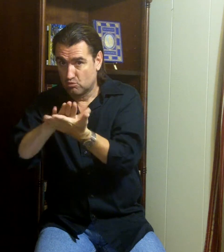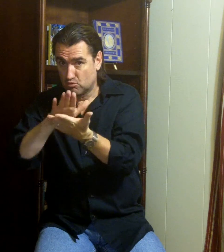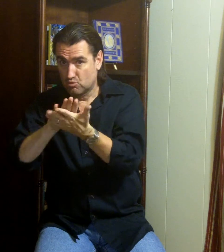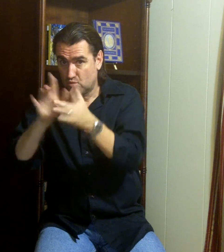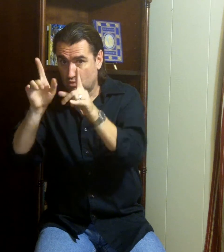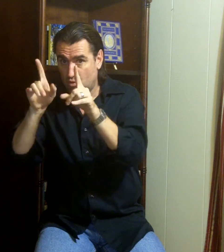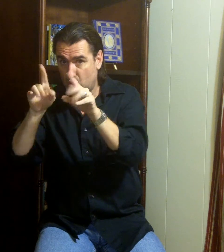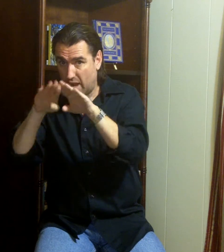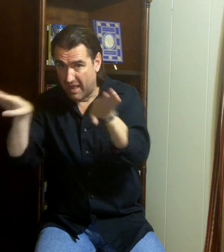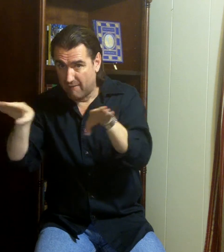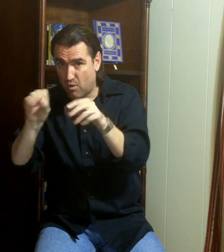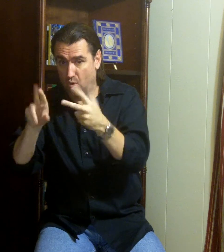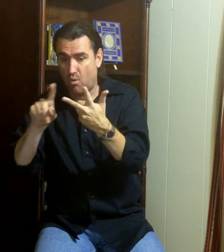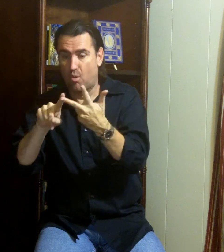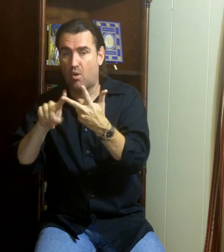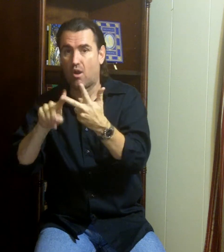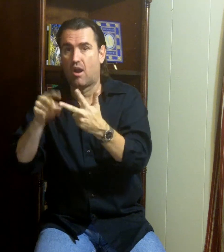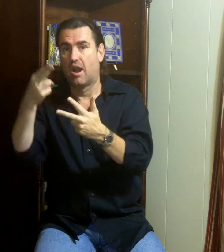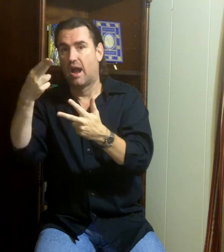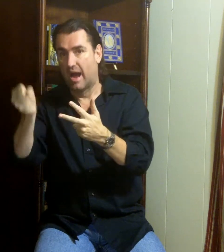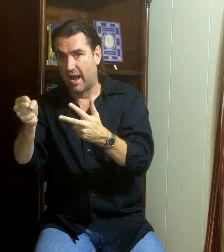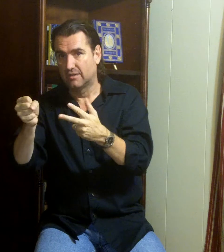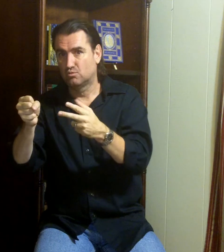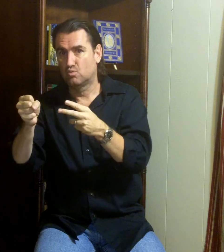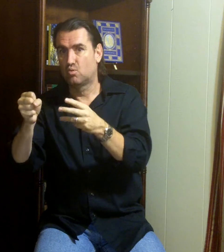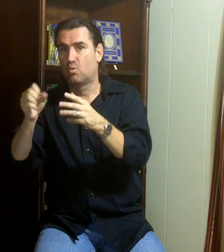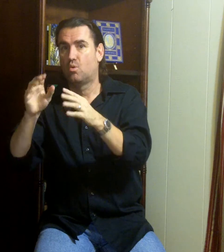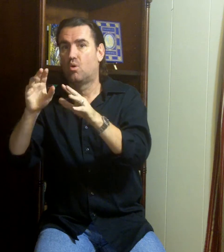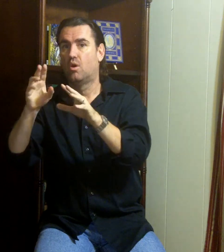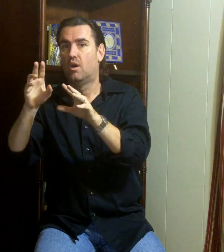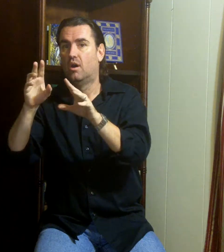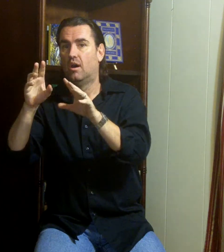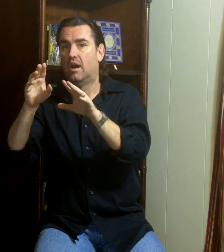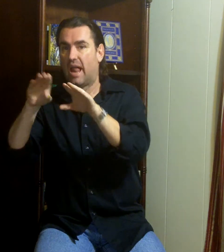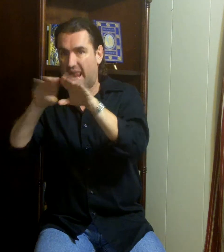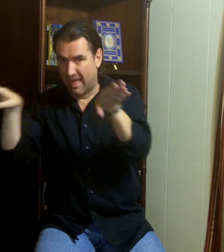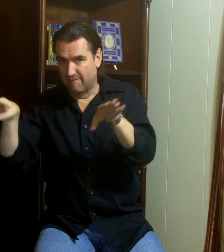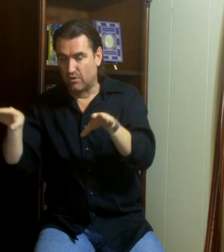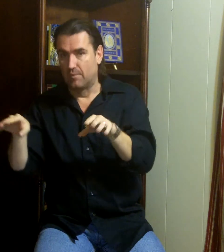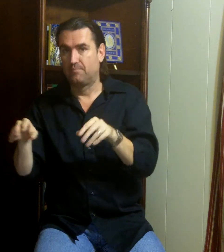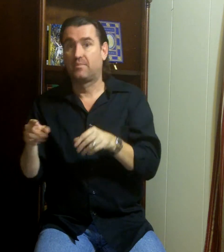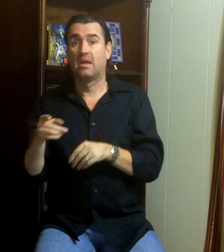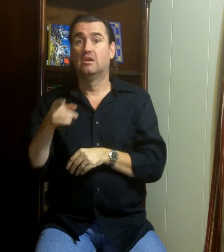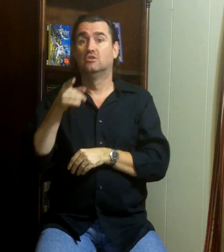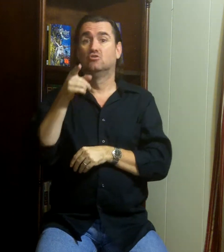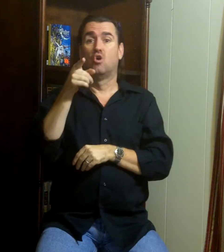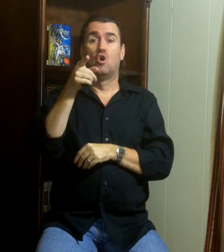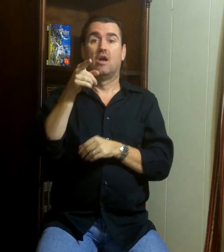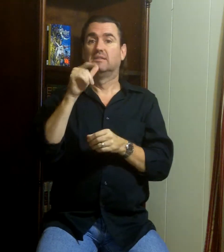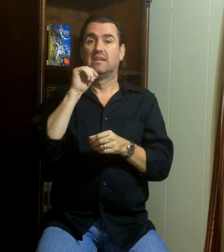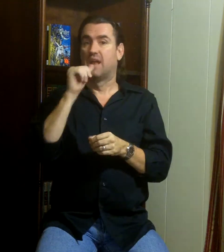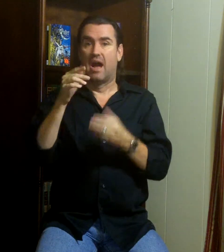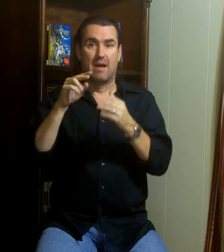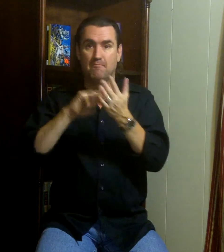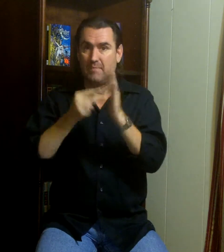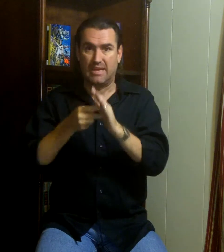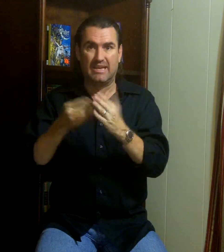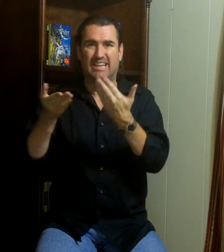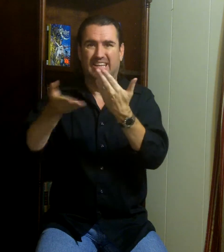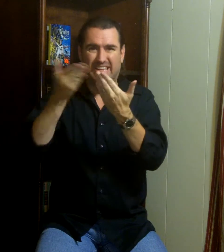level, or do you want to take a high school level? And you pick whichever one you feel the most comfortable with,